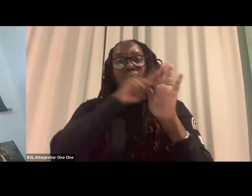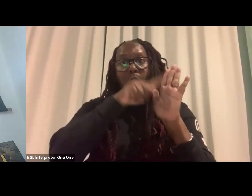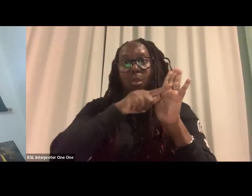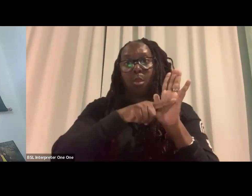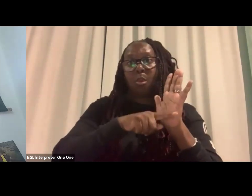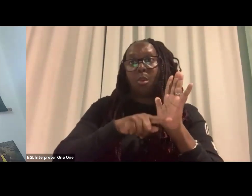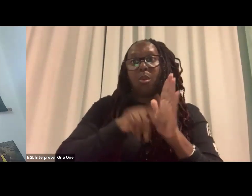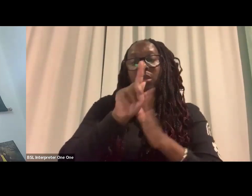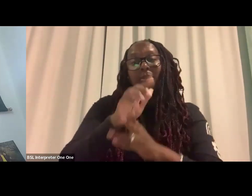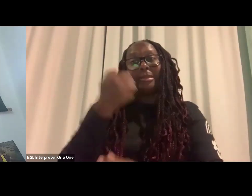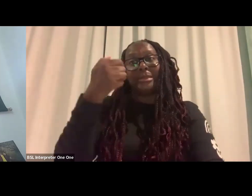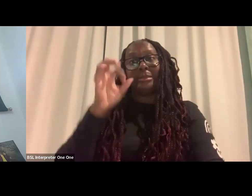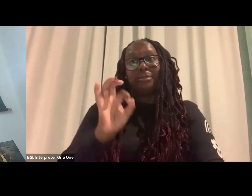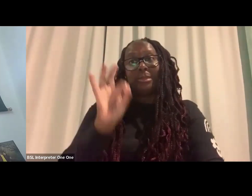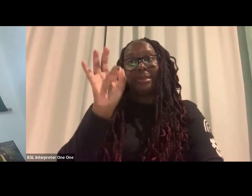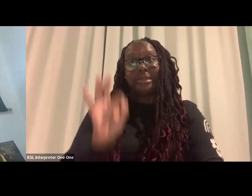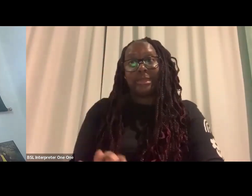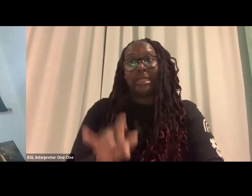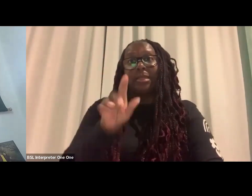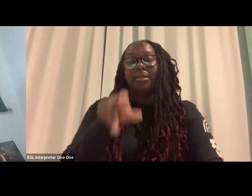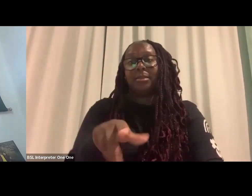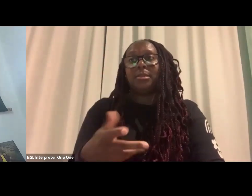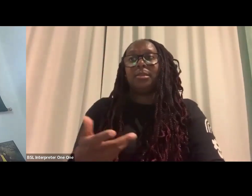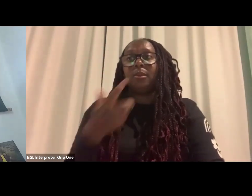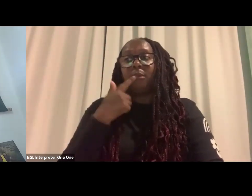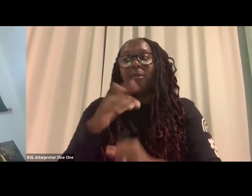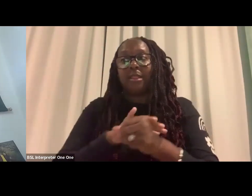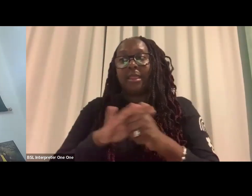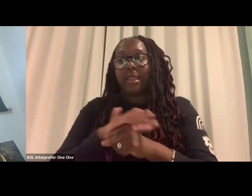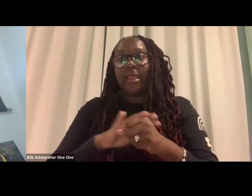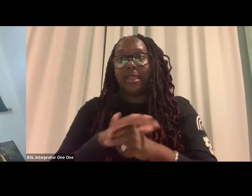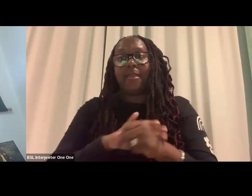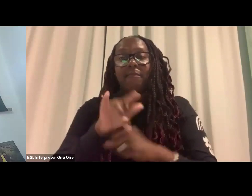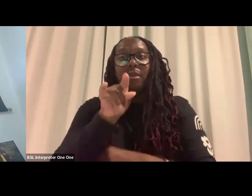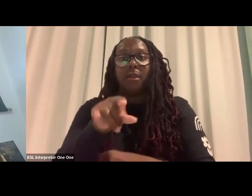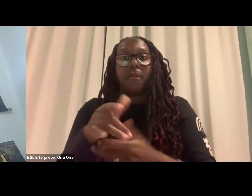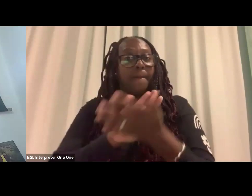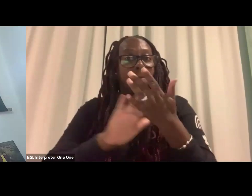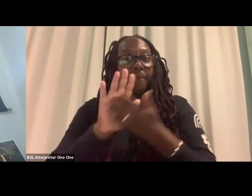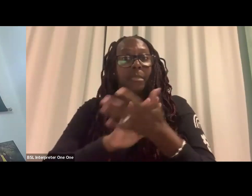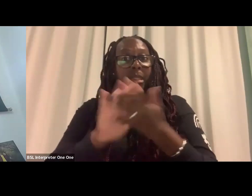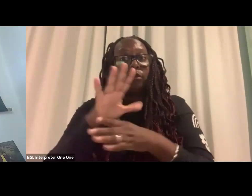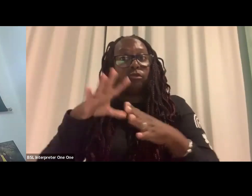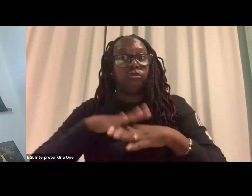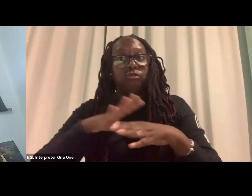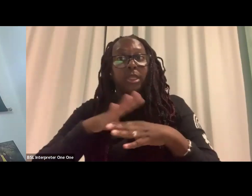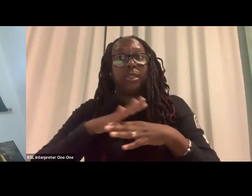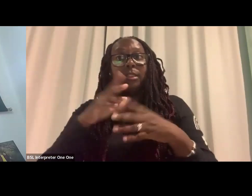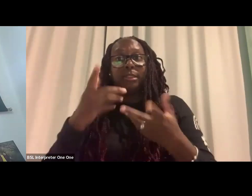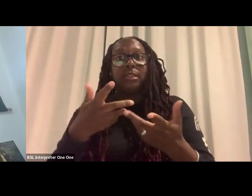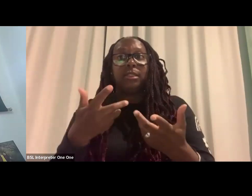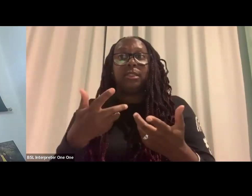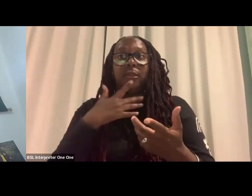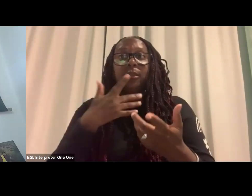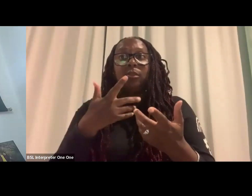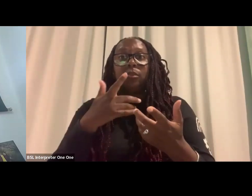maintains 60% of forest of the area under forest cover. So which means we have to really protect